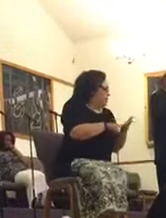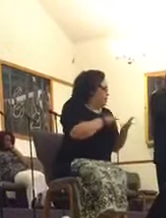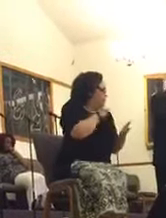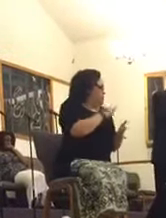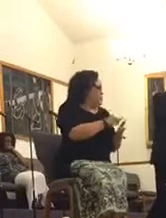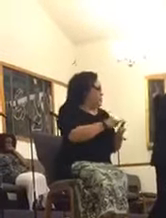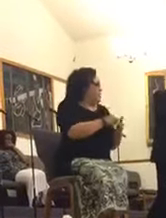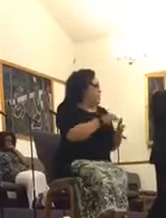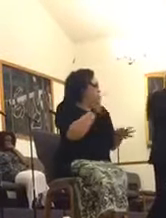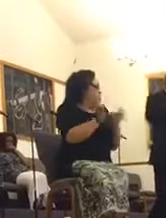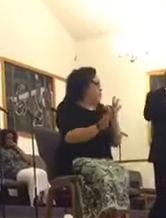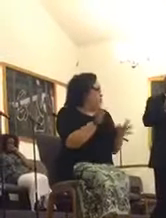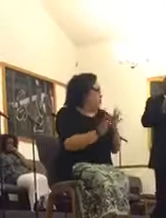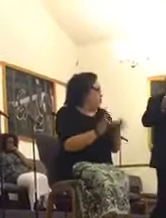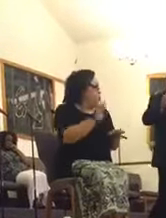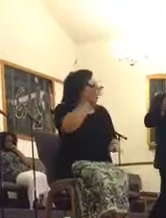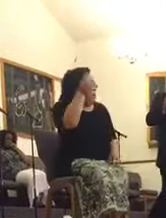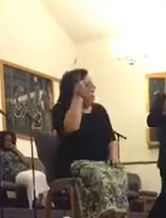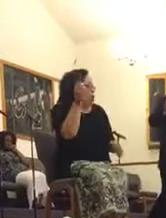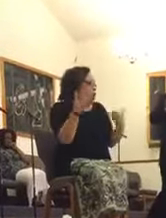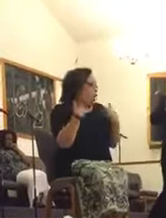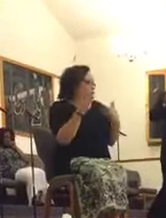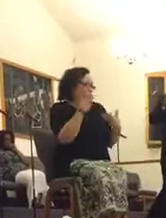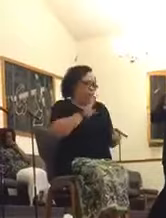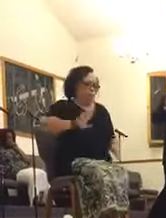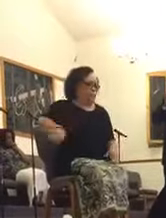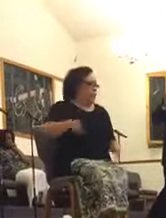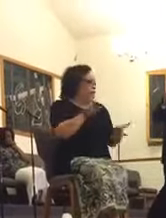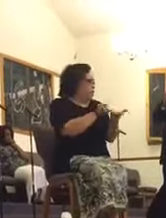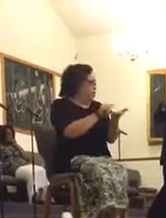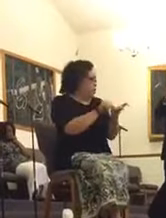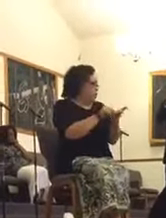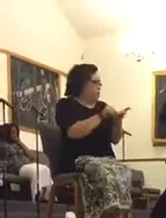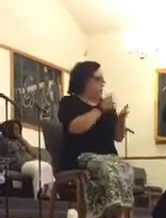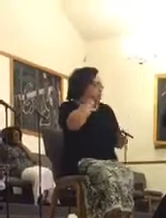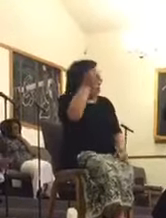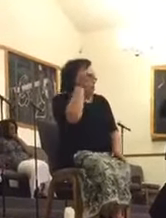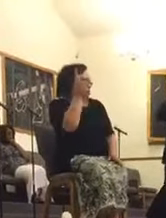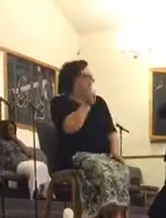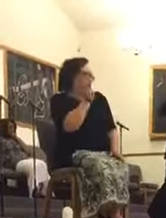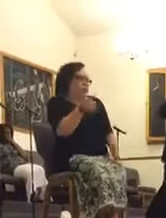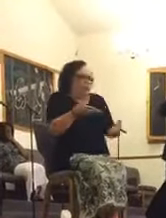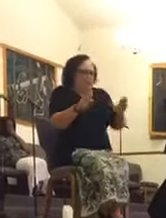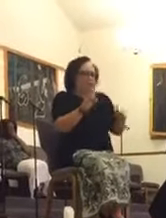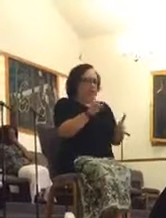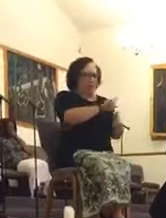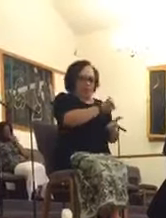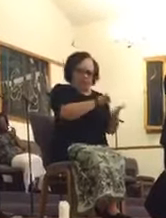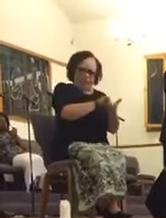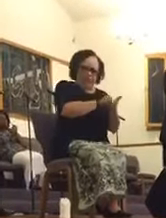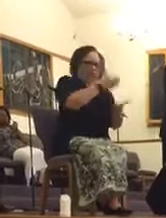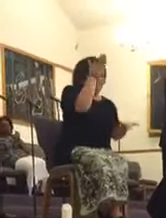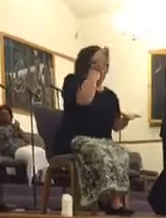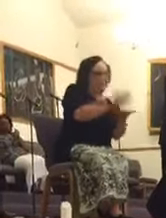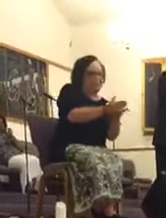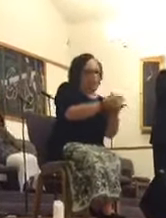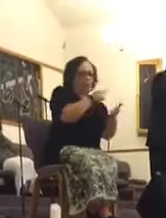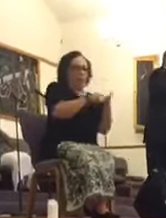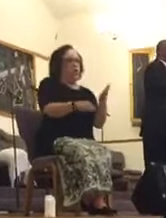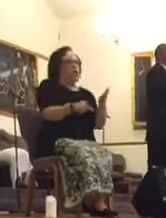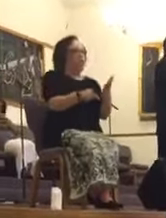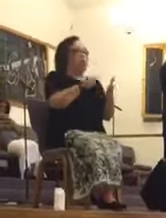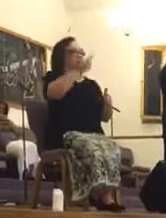bad news to deter him for what God has called him to do. Can I get a witness up in